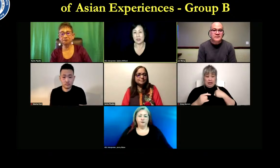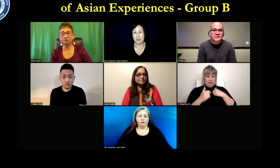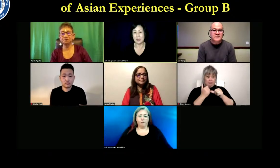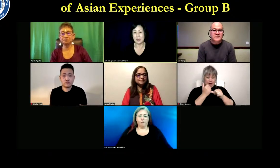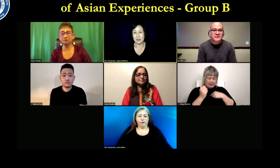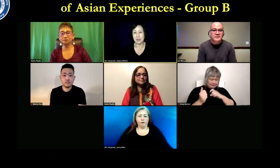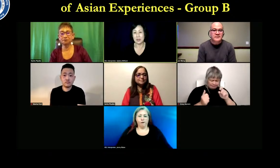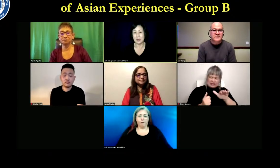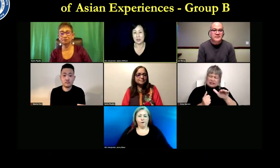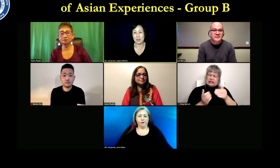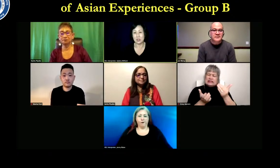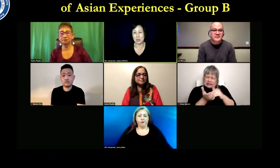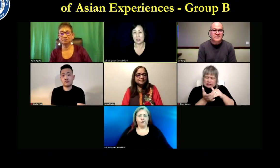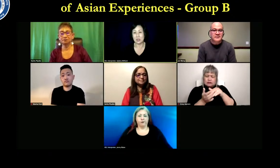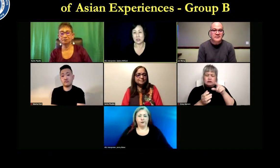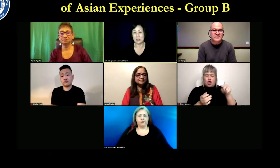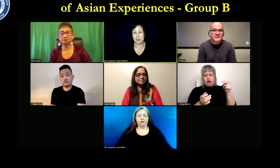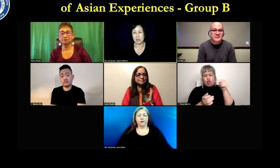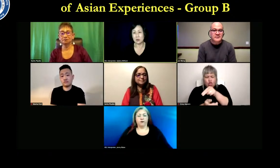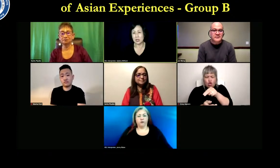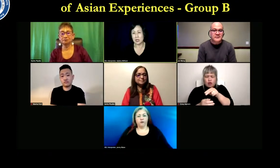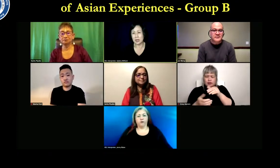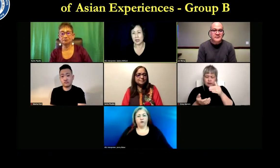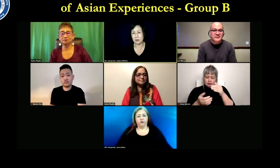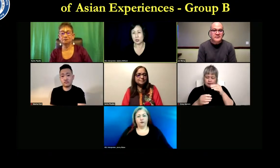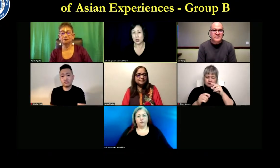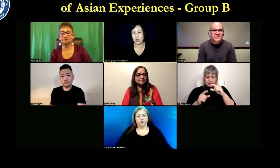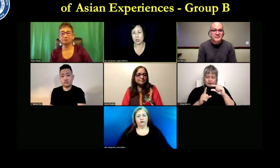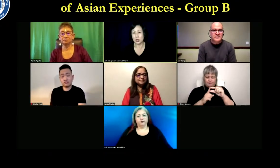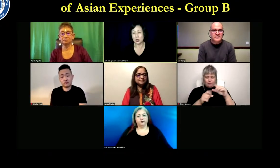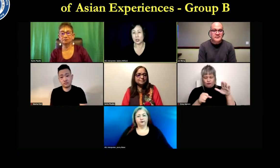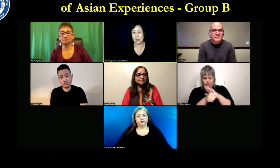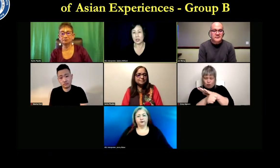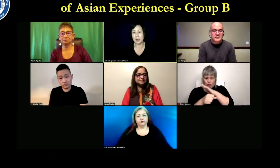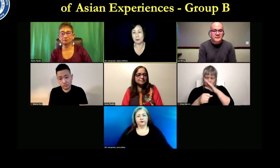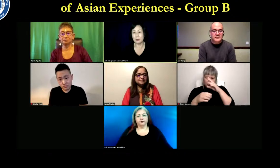names. So as assistant, I would say,